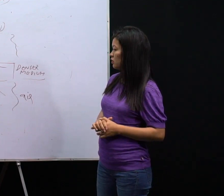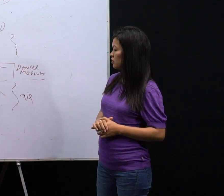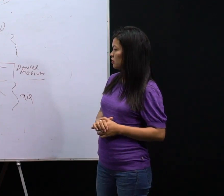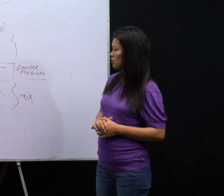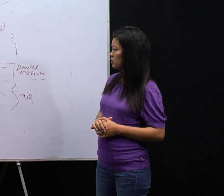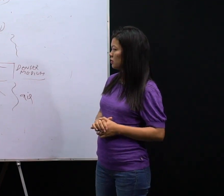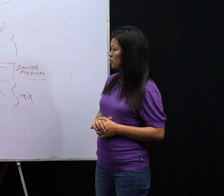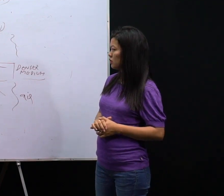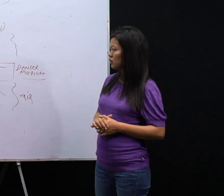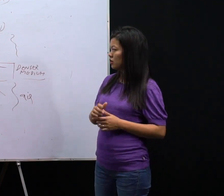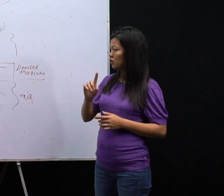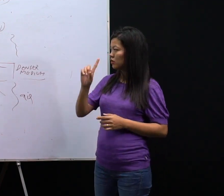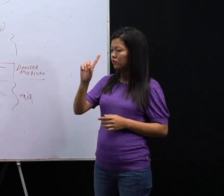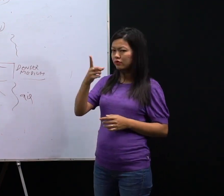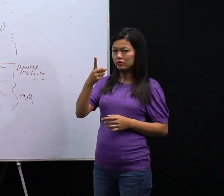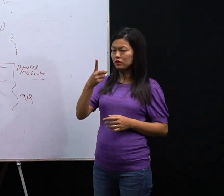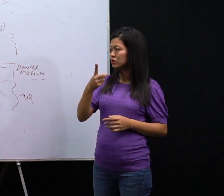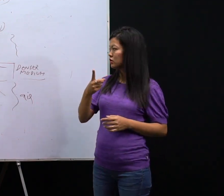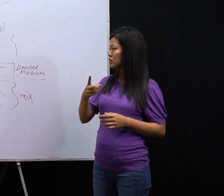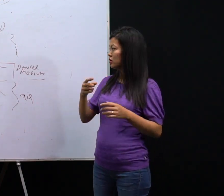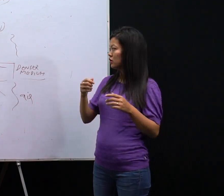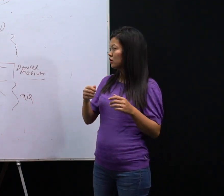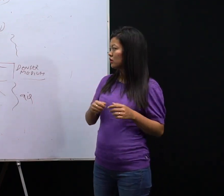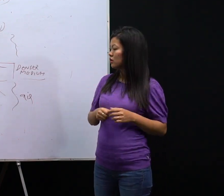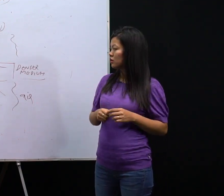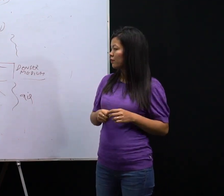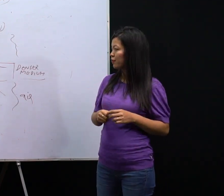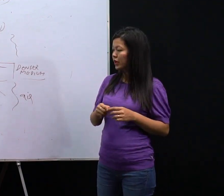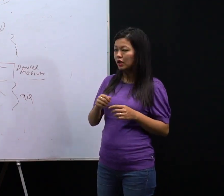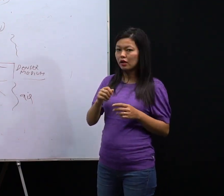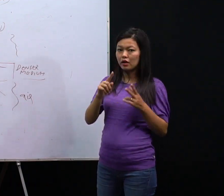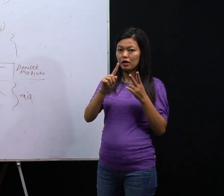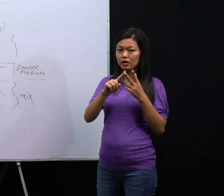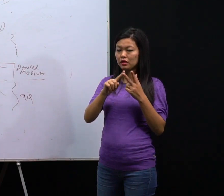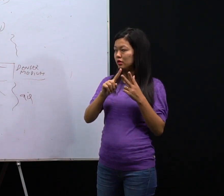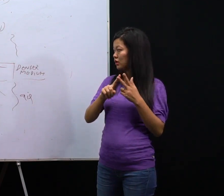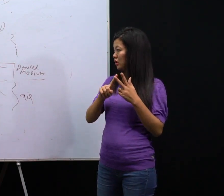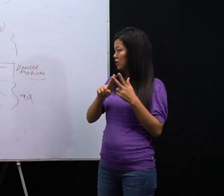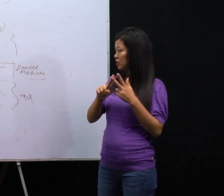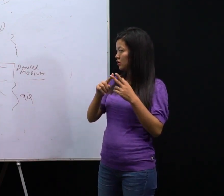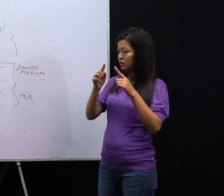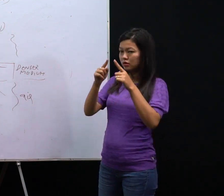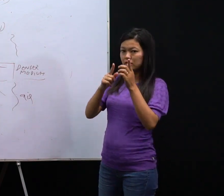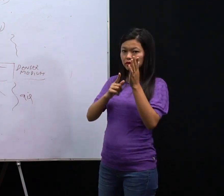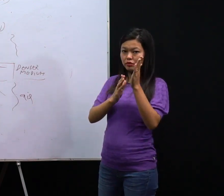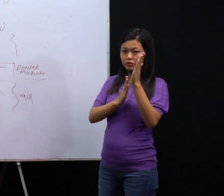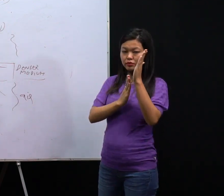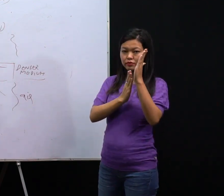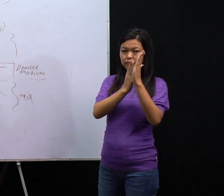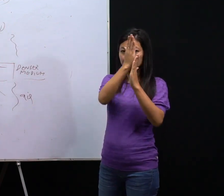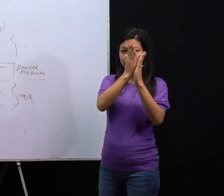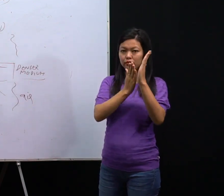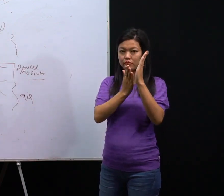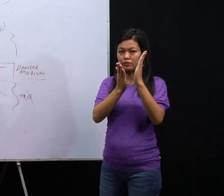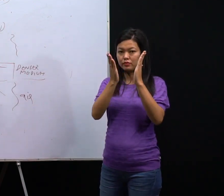in this case, in the first case, angle I was greater than the angle R, right? But now in this